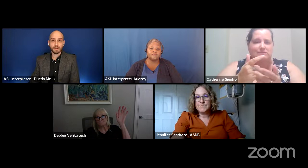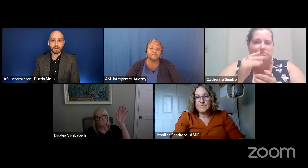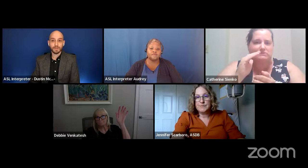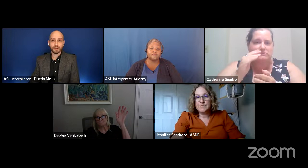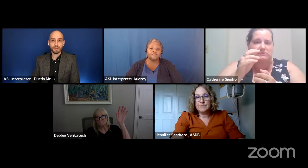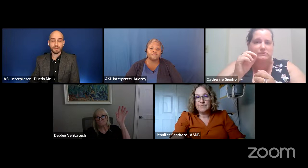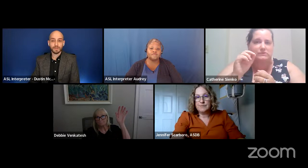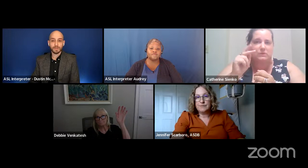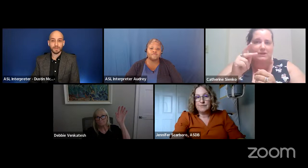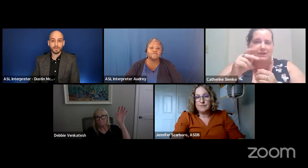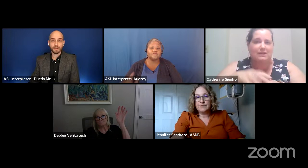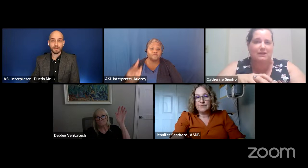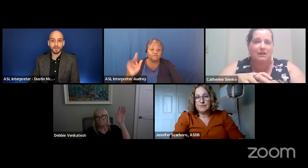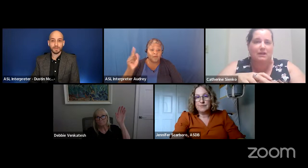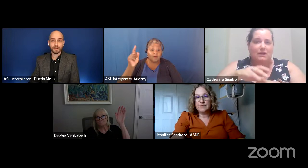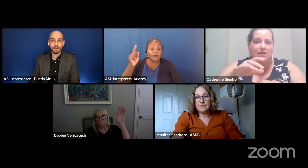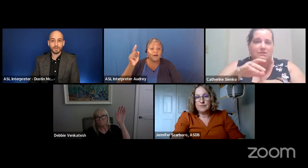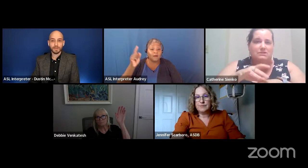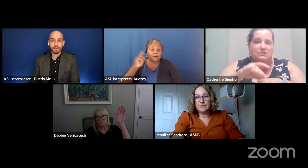Aye.